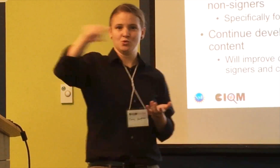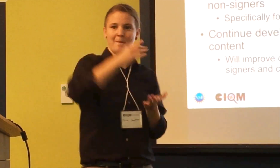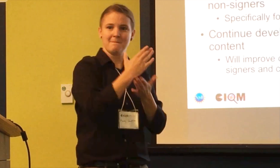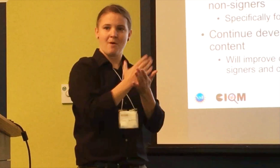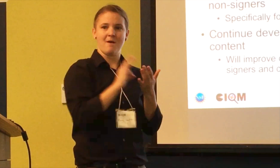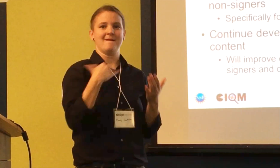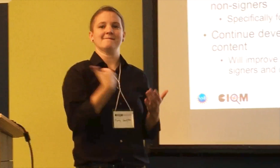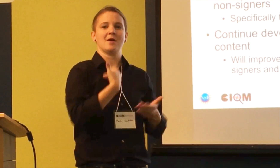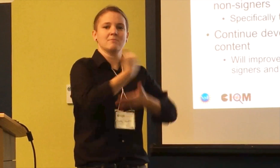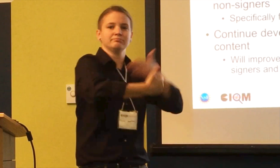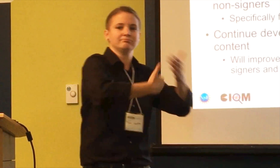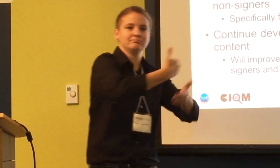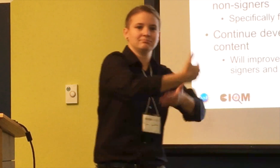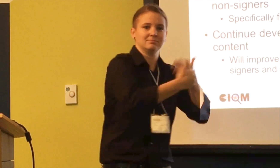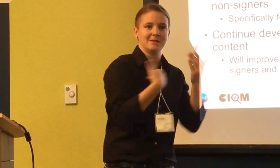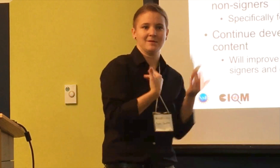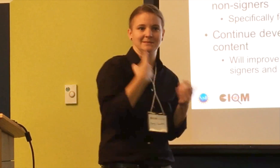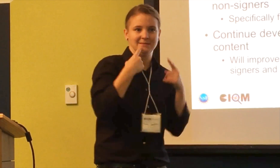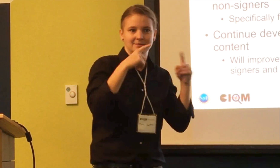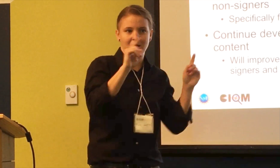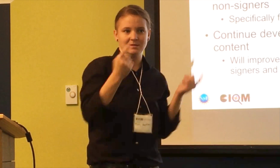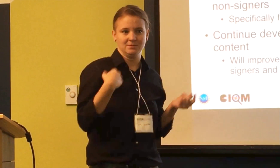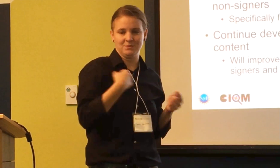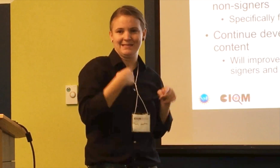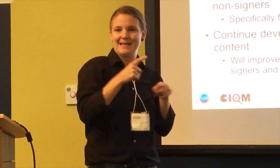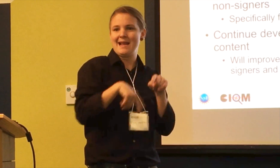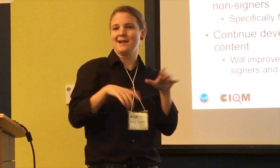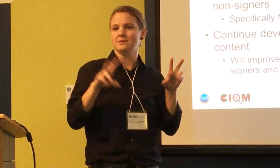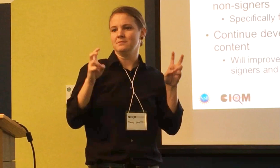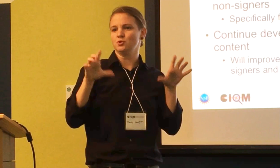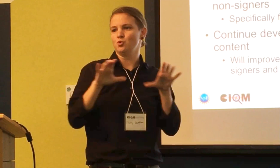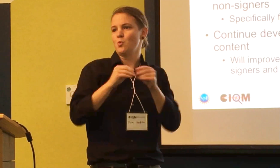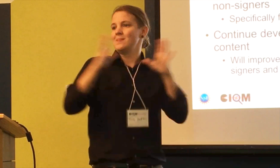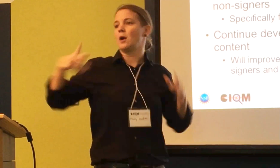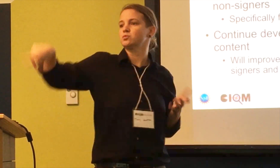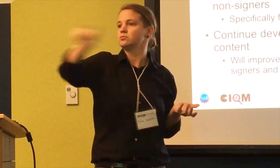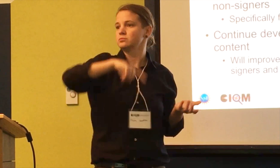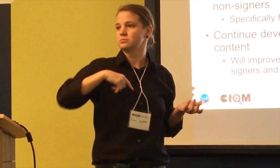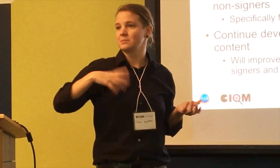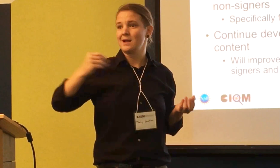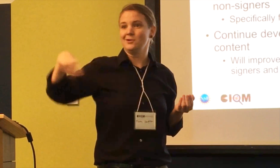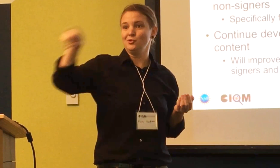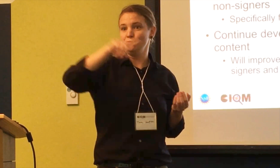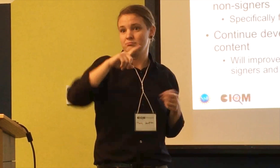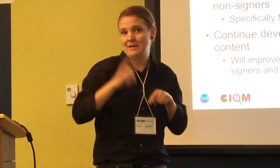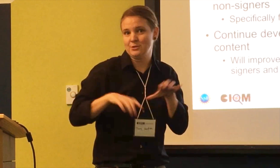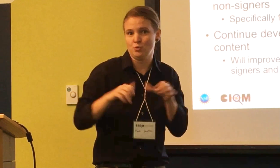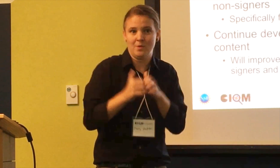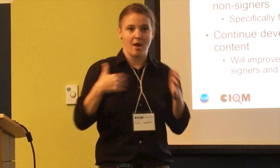fields? I believe you are part of the potential for success. We can't do it without